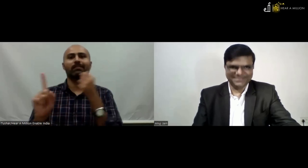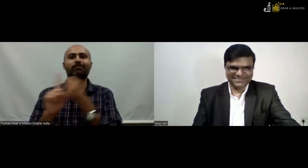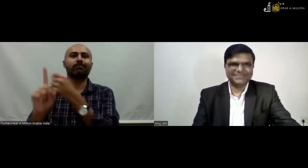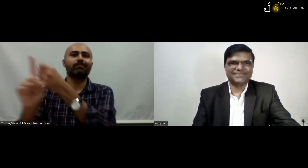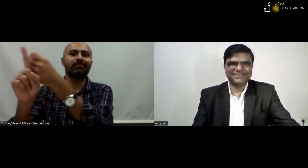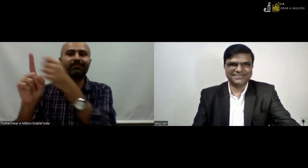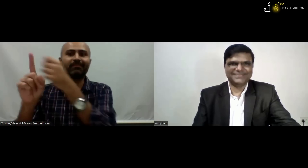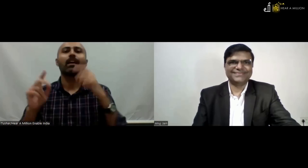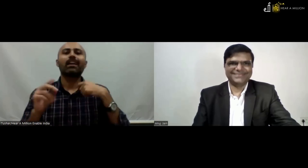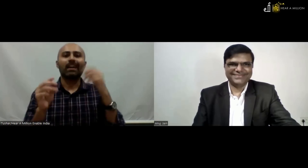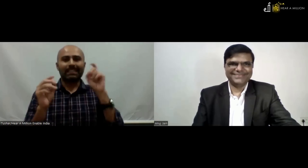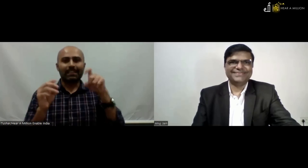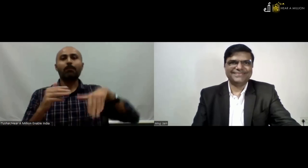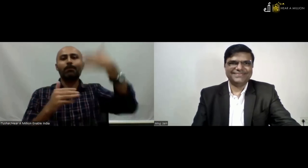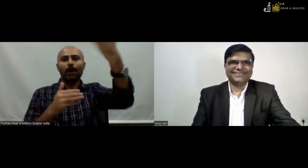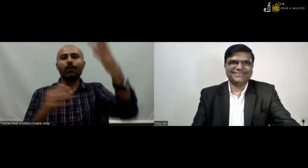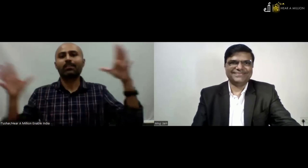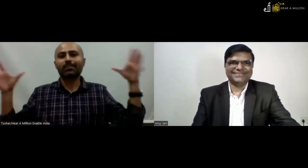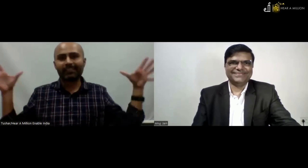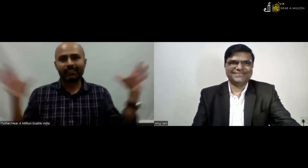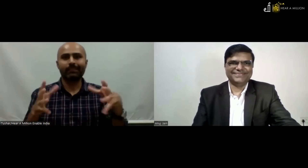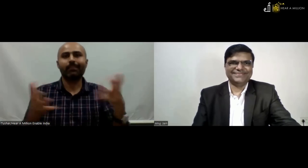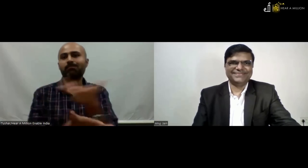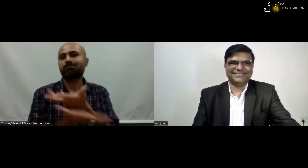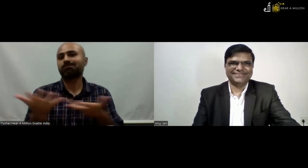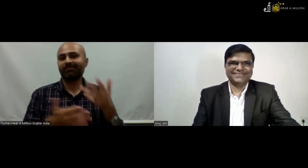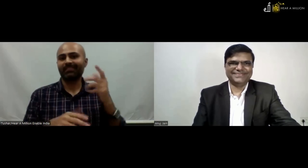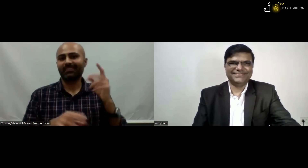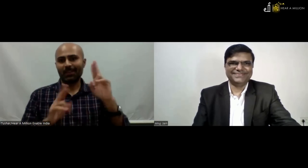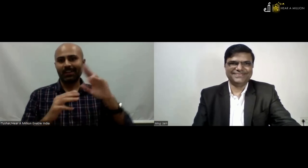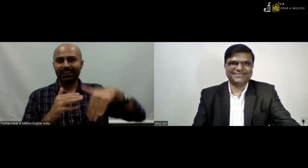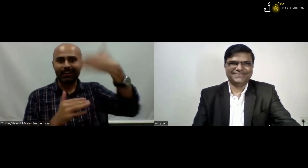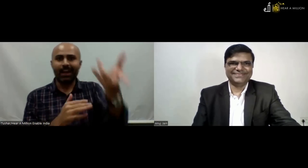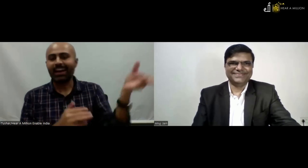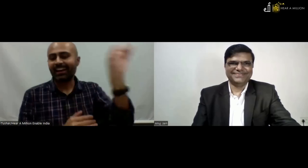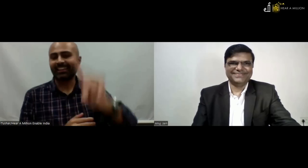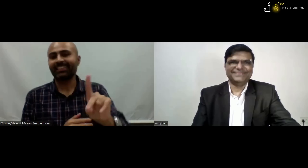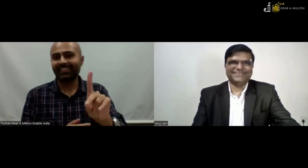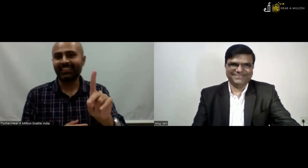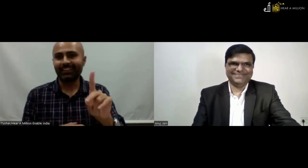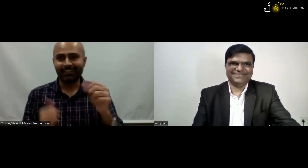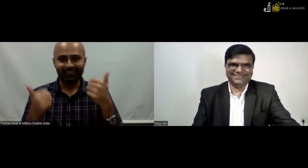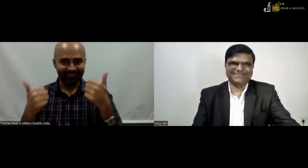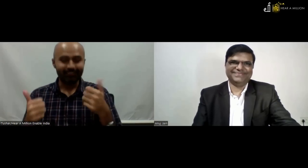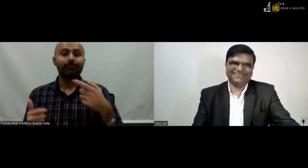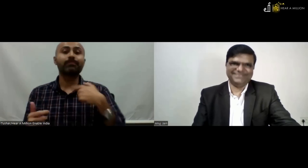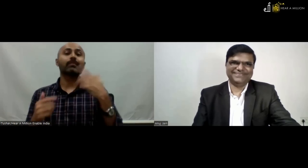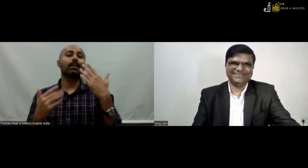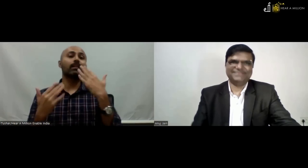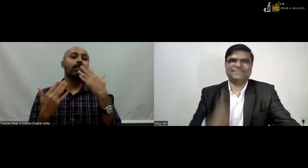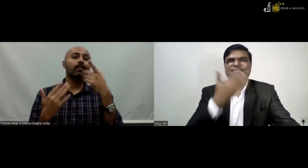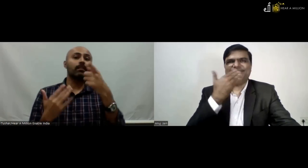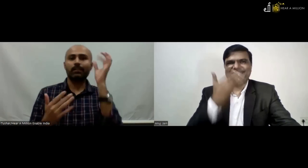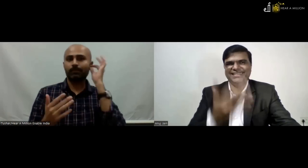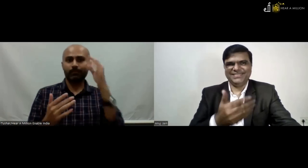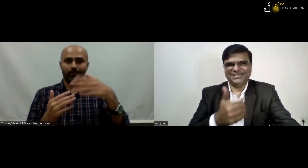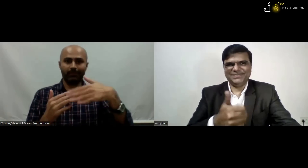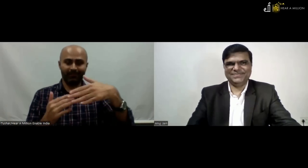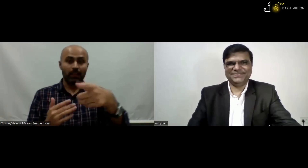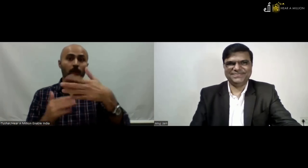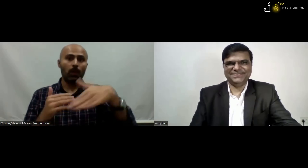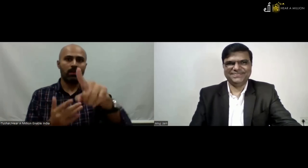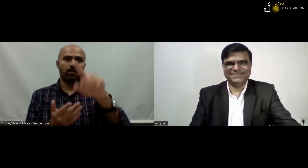NAD office, which are proof that the advocacy efforts can then take flight. And hopefully we hope